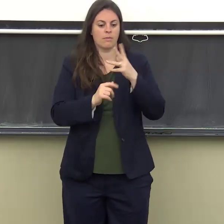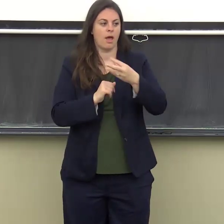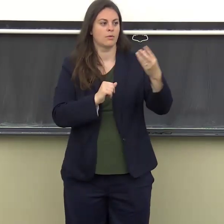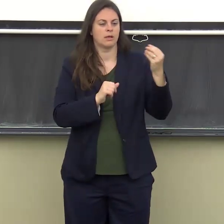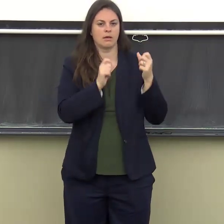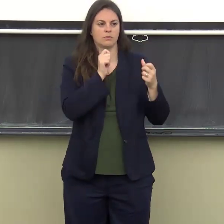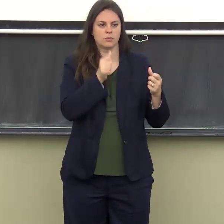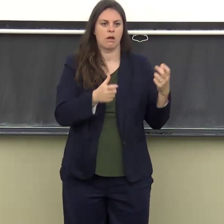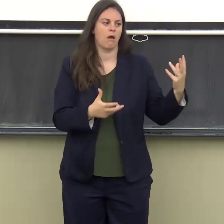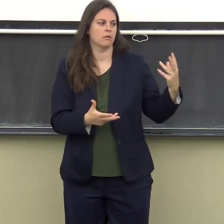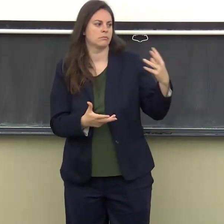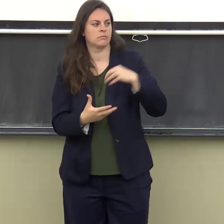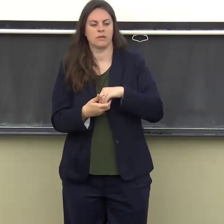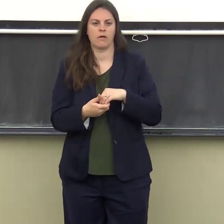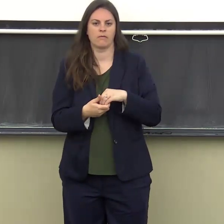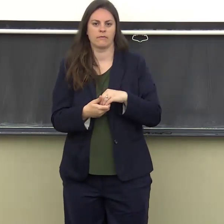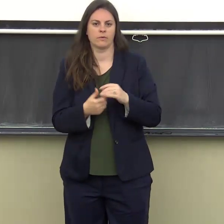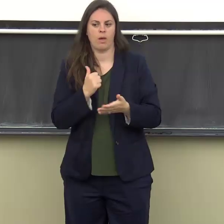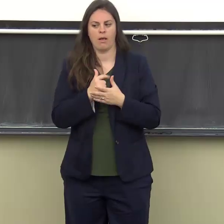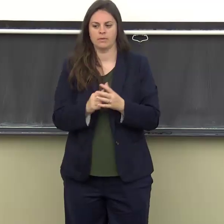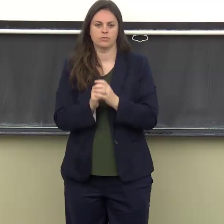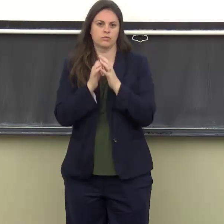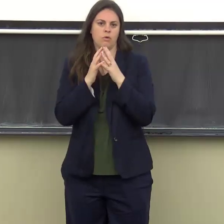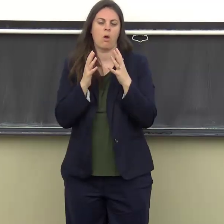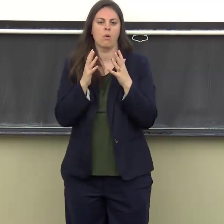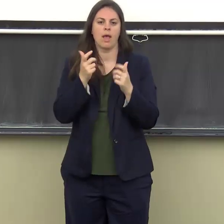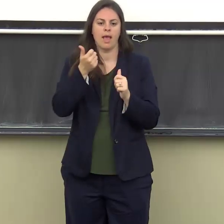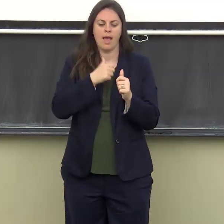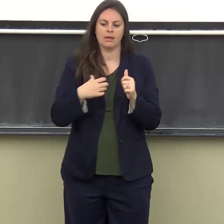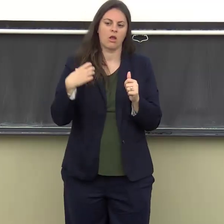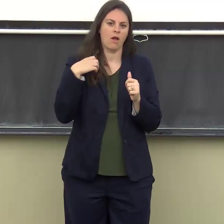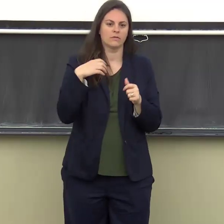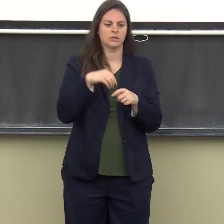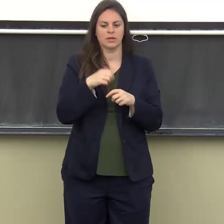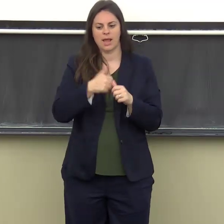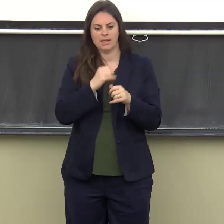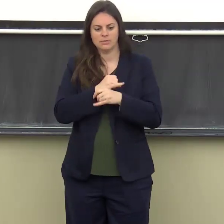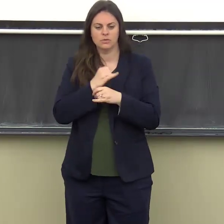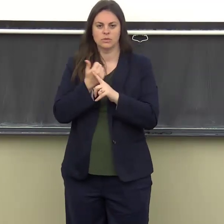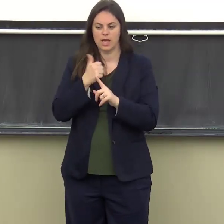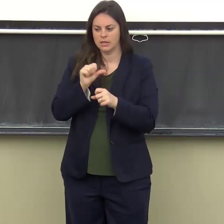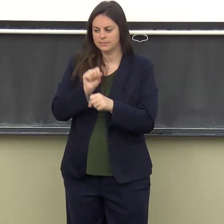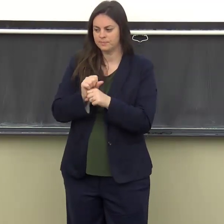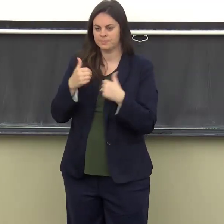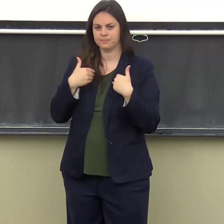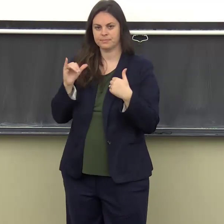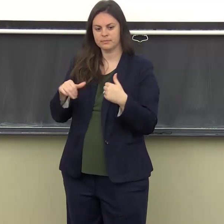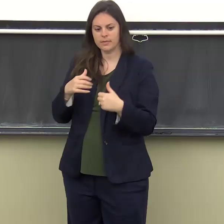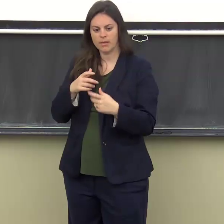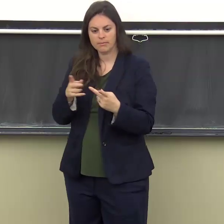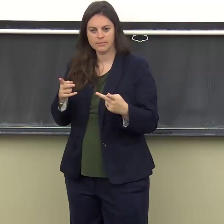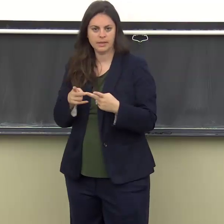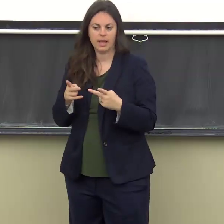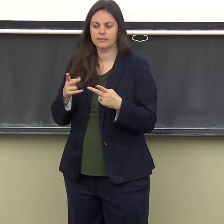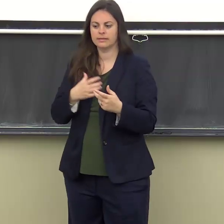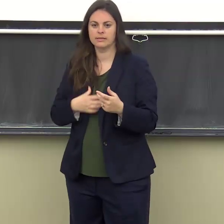of our educational questions, what can any officer of any institution in any job in any place who has that desire to use a little bit of their